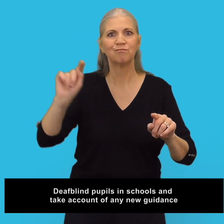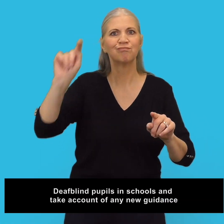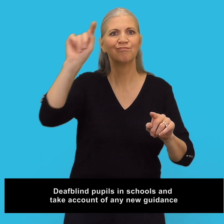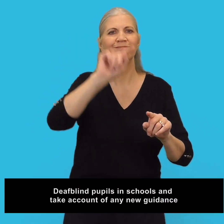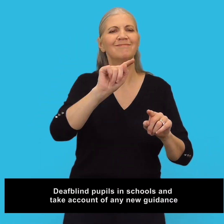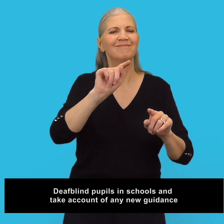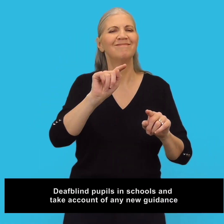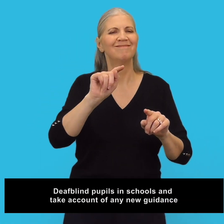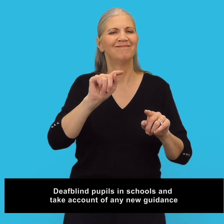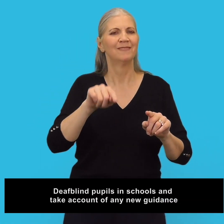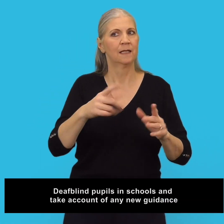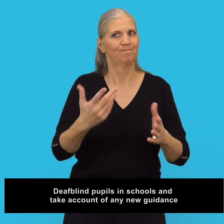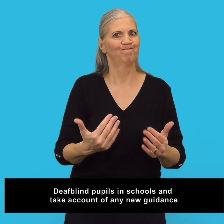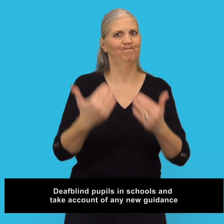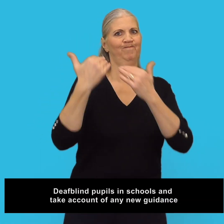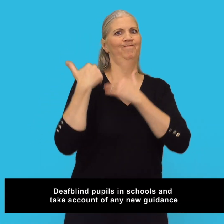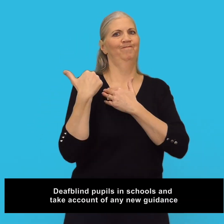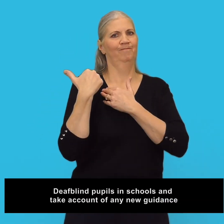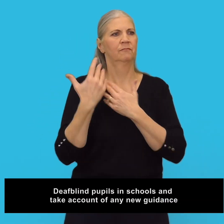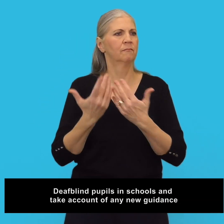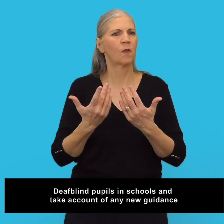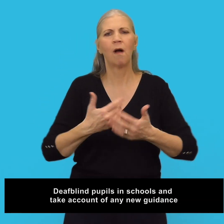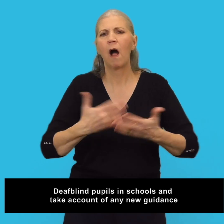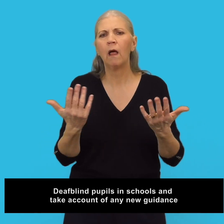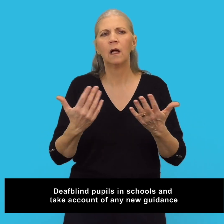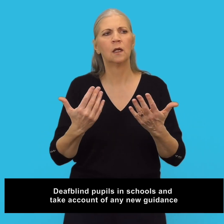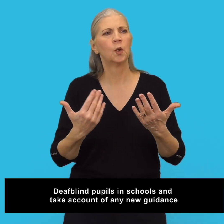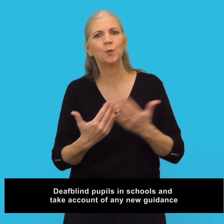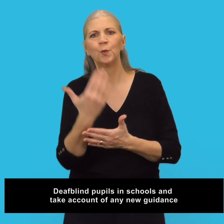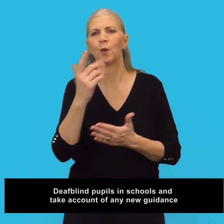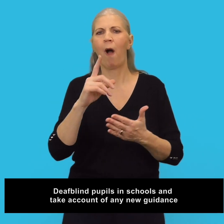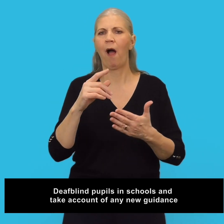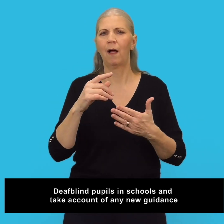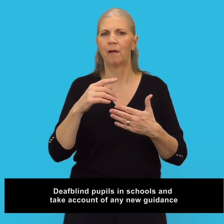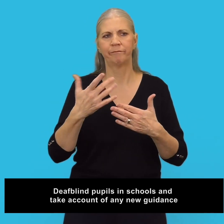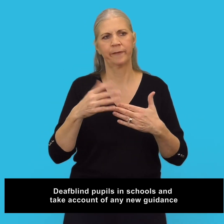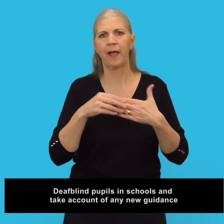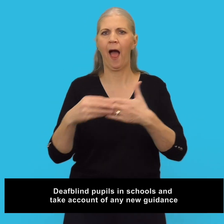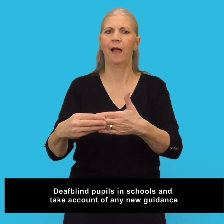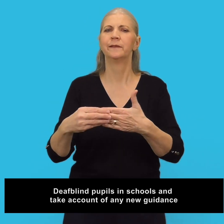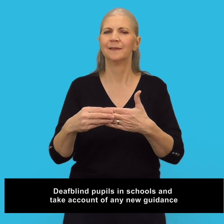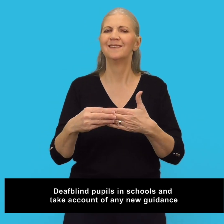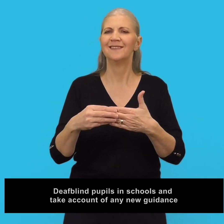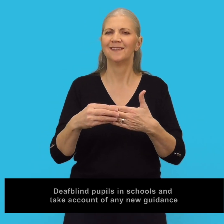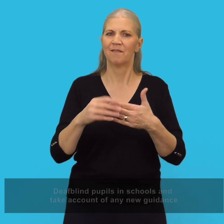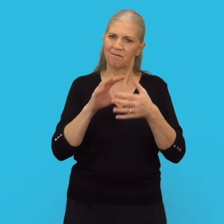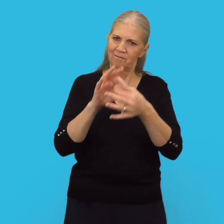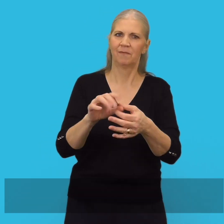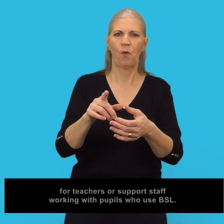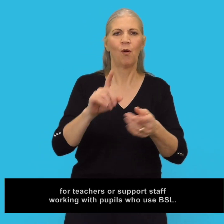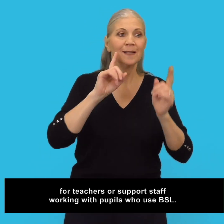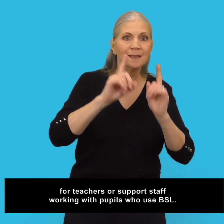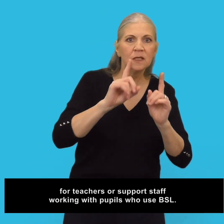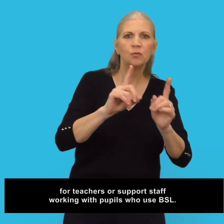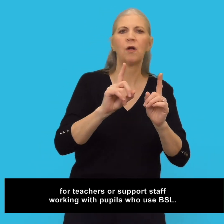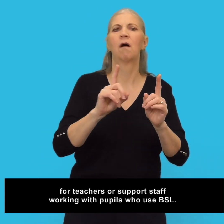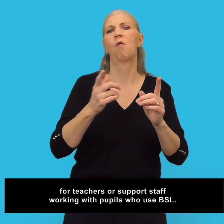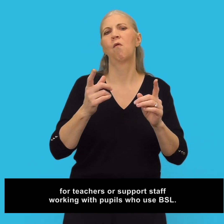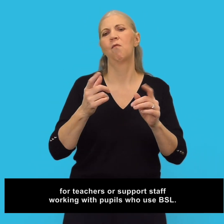to take account of any new guidance for teachers or support staff working with pupils who use BSL.